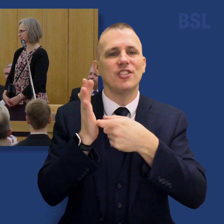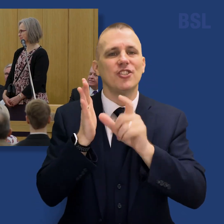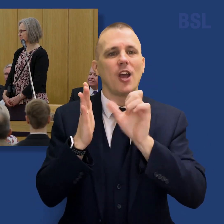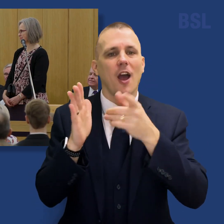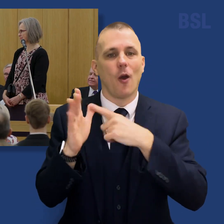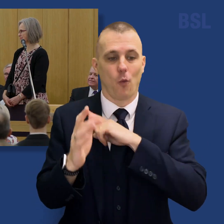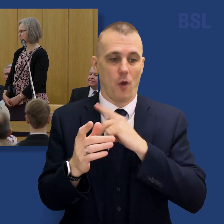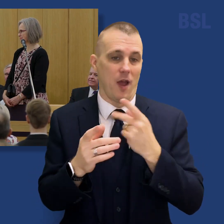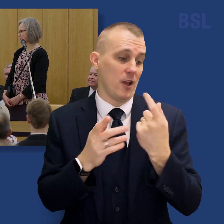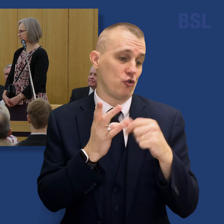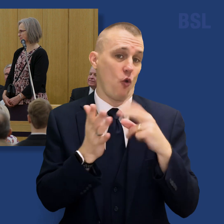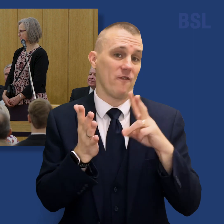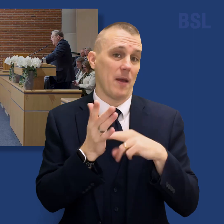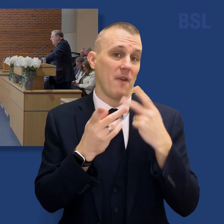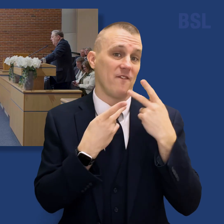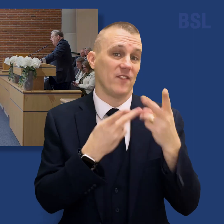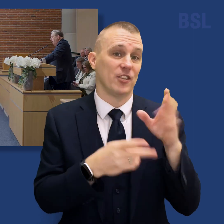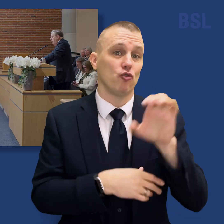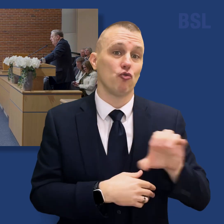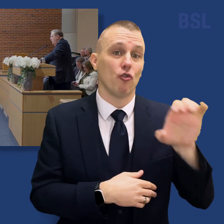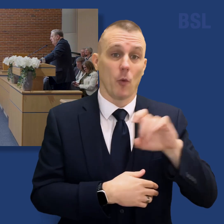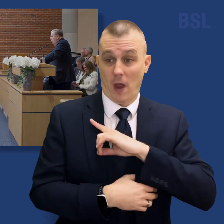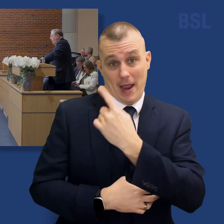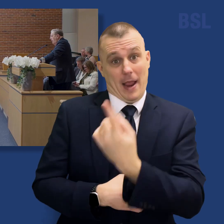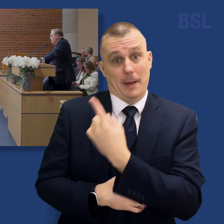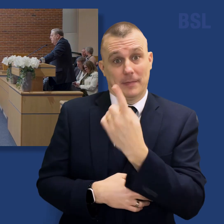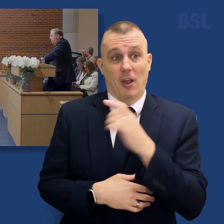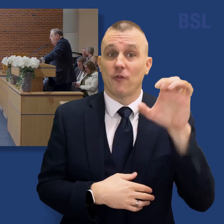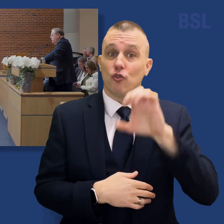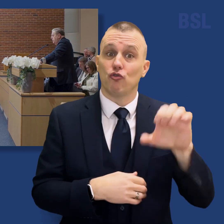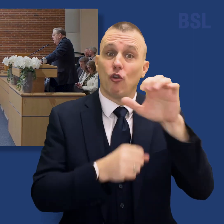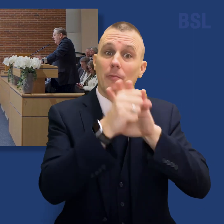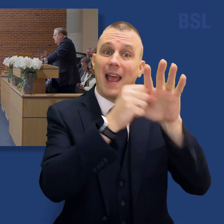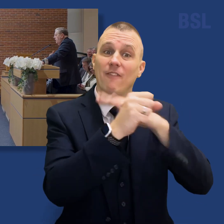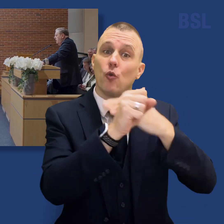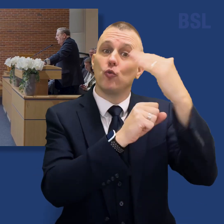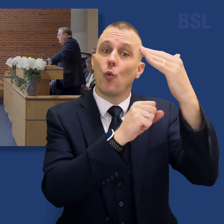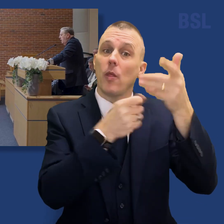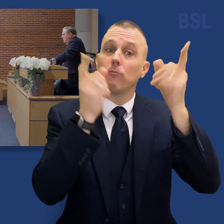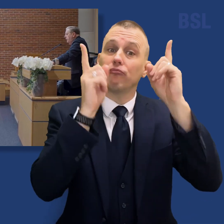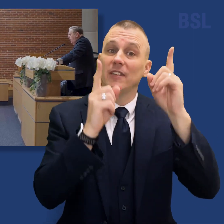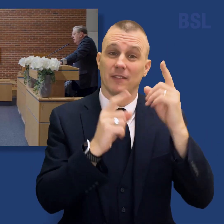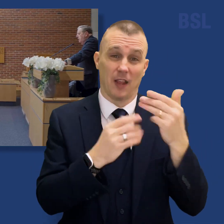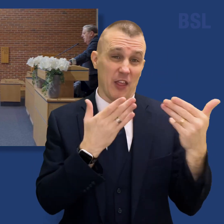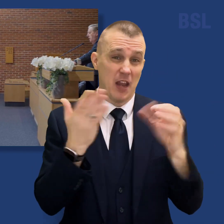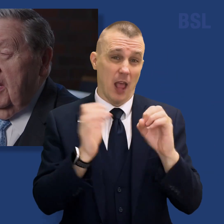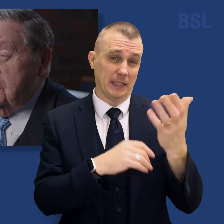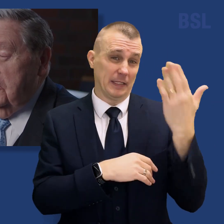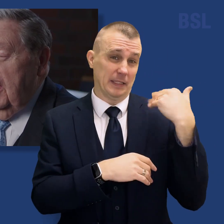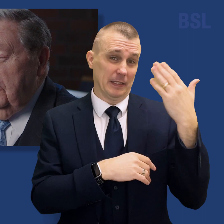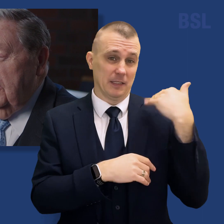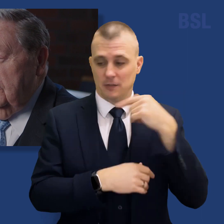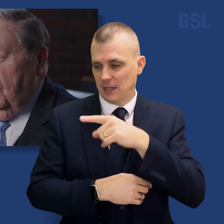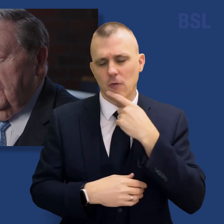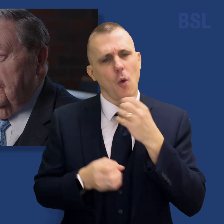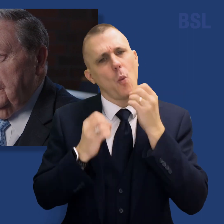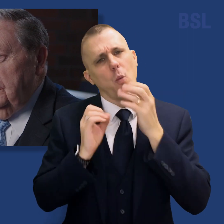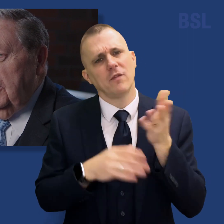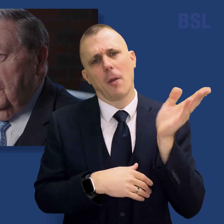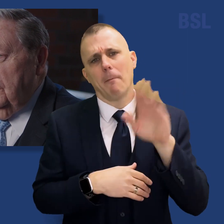visited Europe in November, having served as the Europe North Area President in the 1990s. It's really been wonderful to be home.